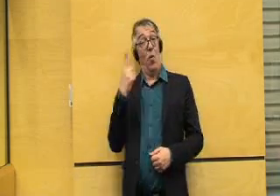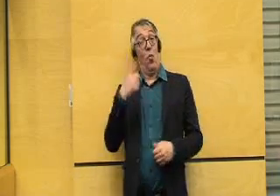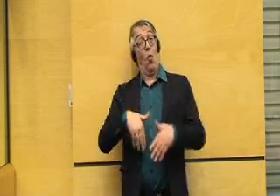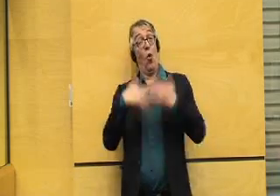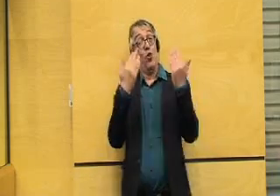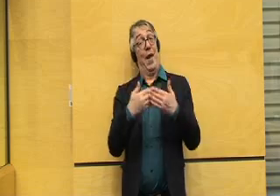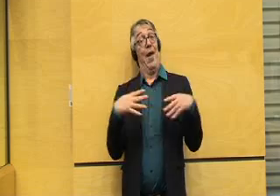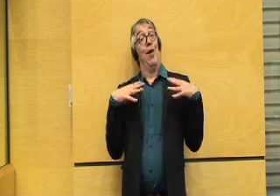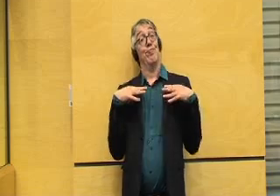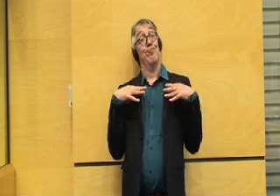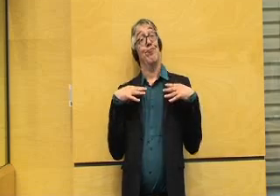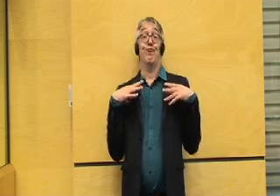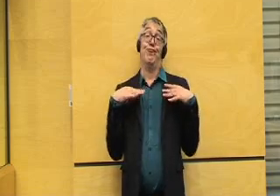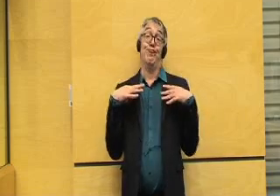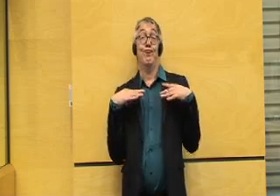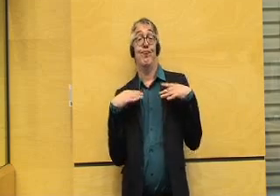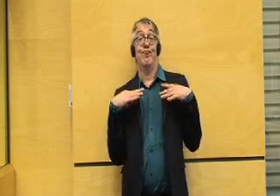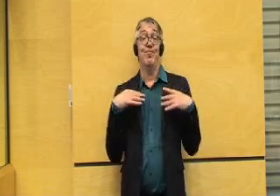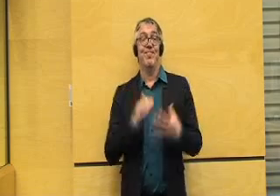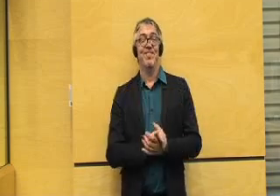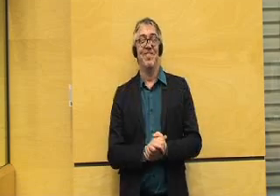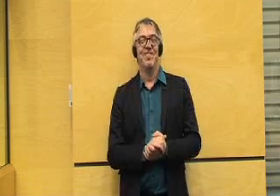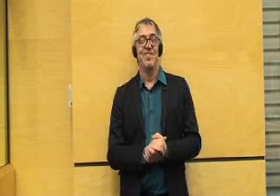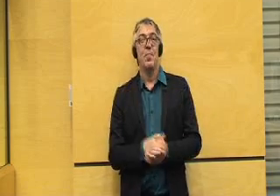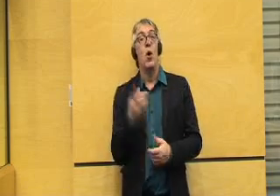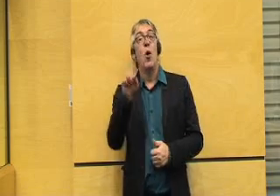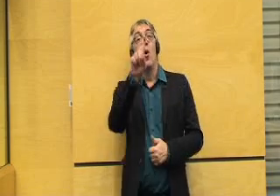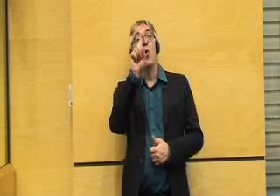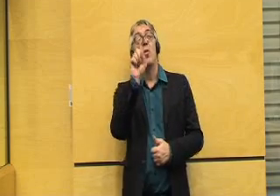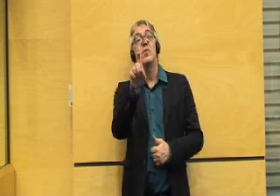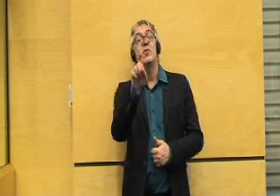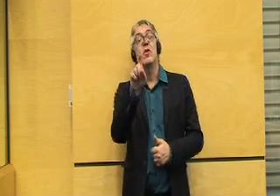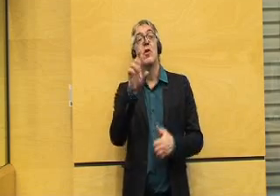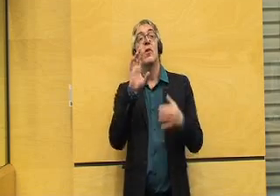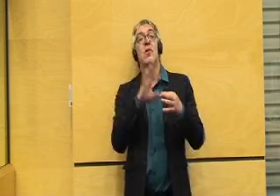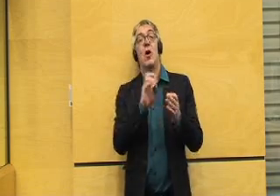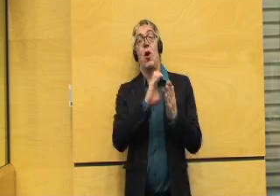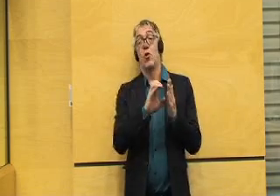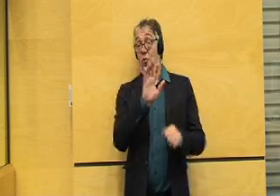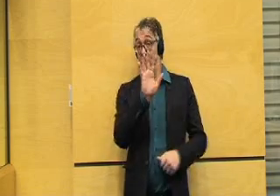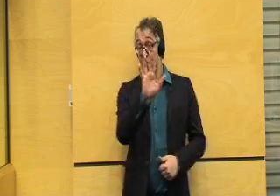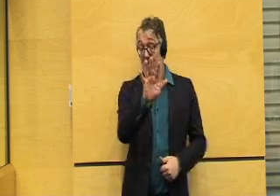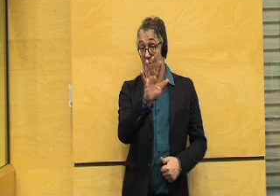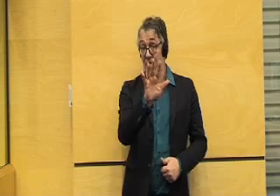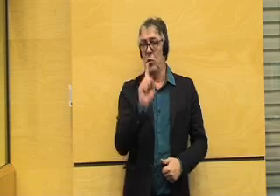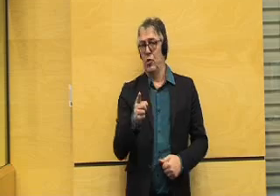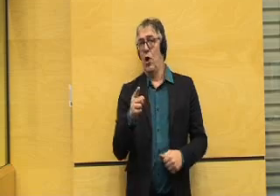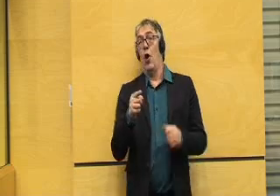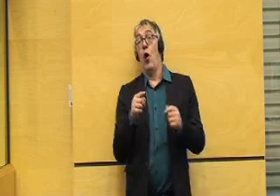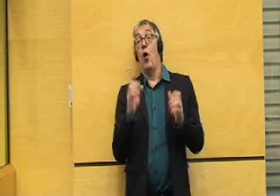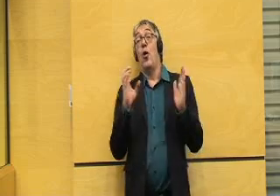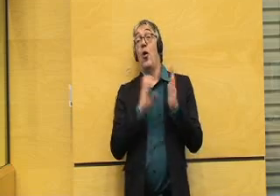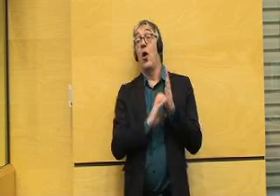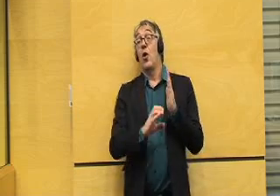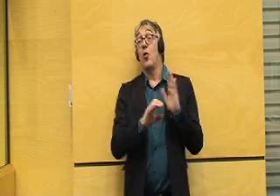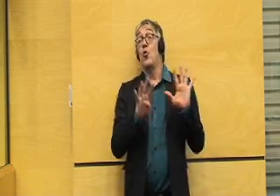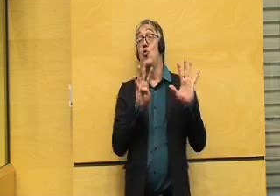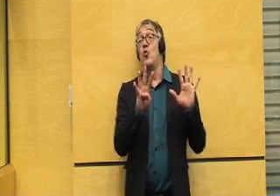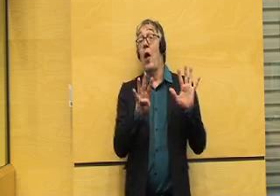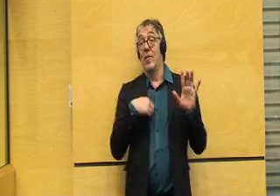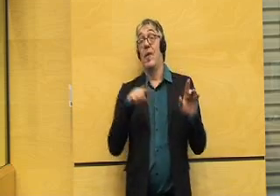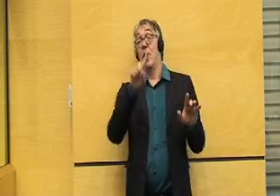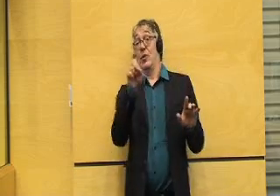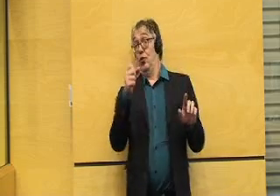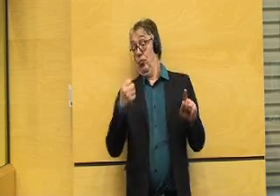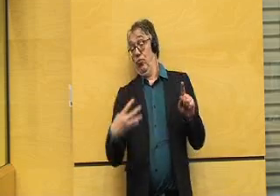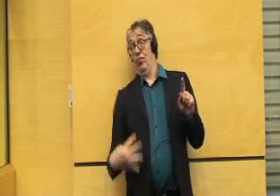of questions about Article 5 and a couple of questions about Article 9 of the Convention in this first cluster.